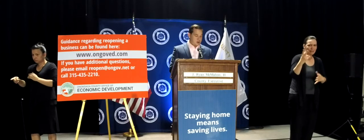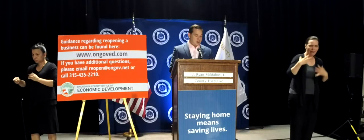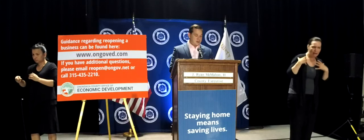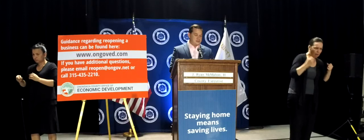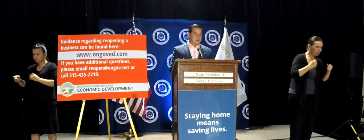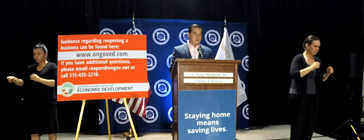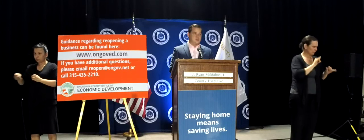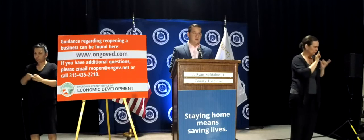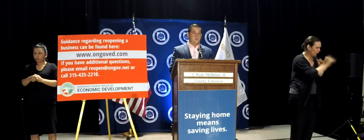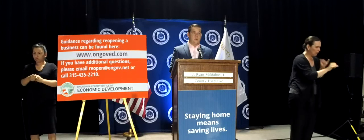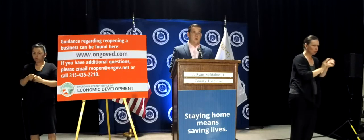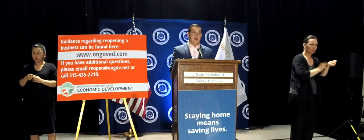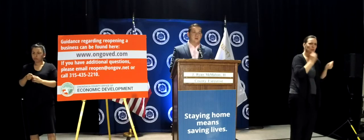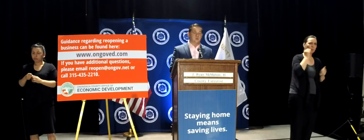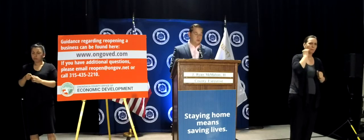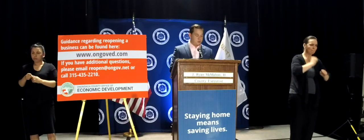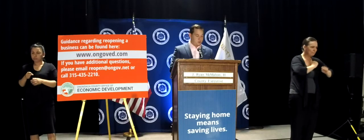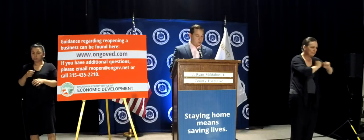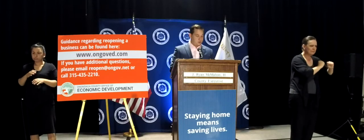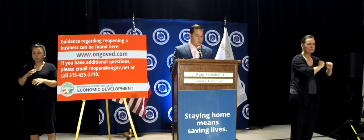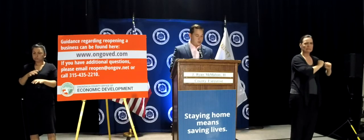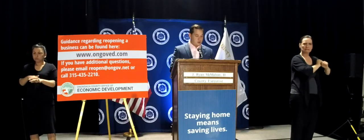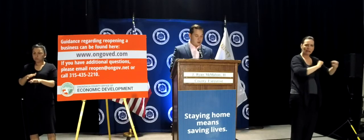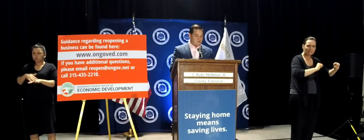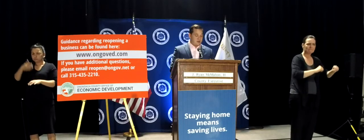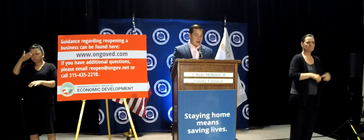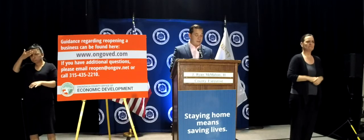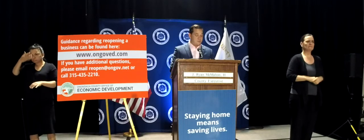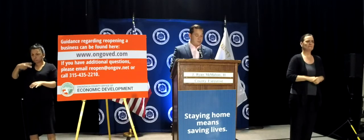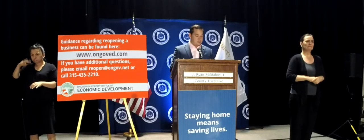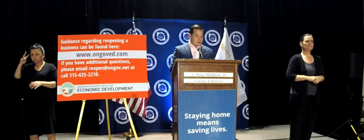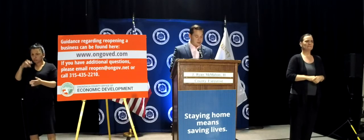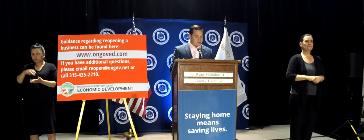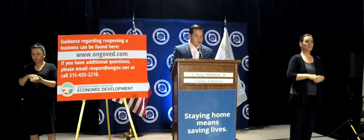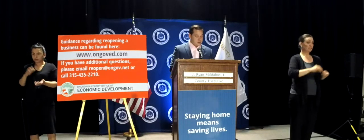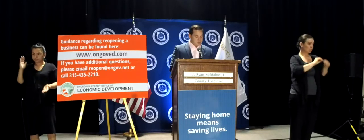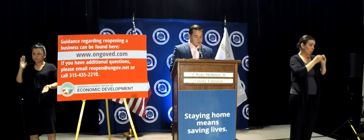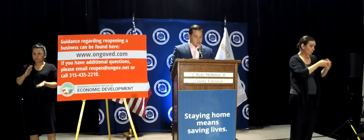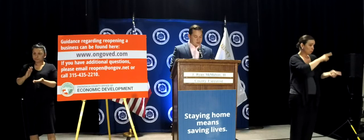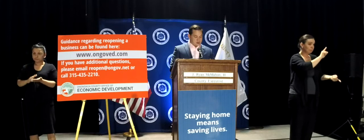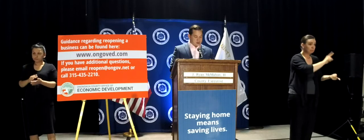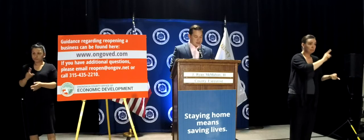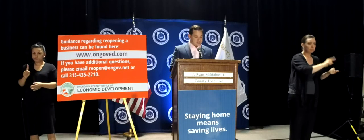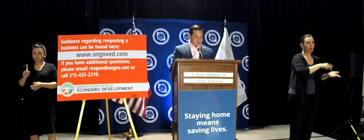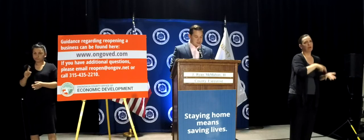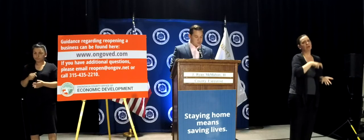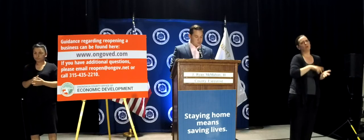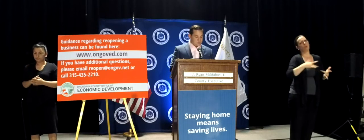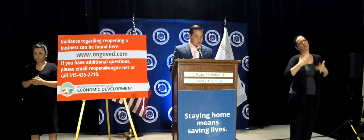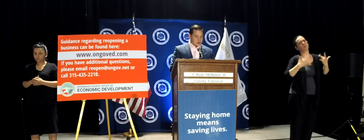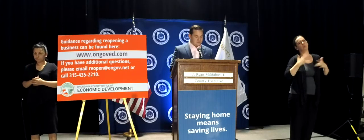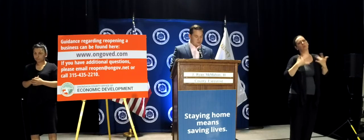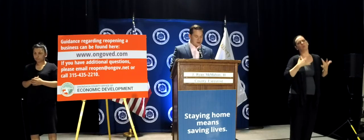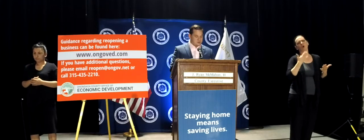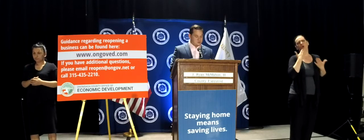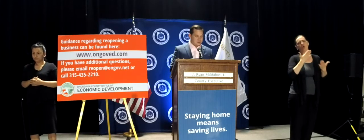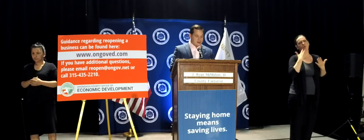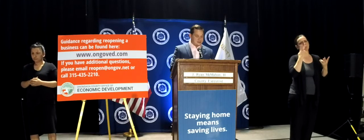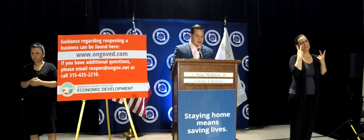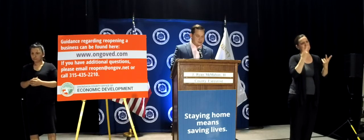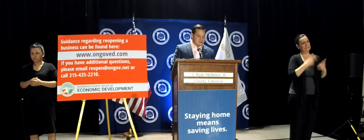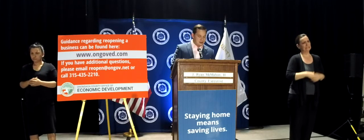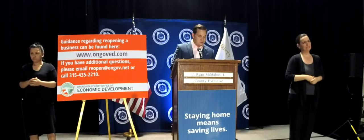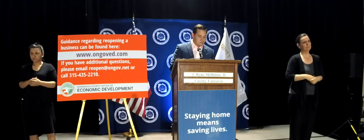So seeing this number go down is really critical. Very happy about that. So we take our 19, we have 3